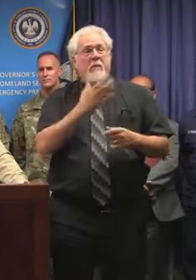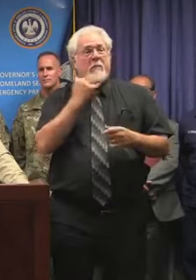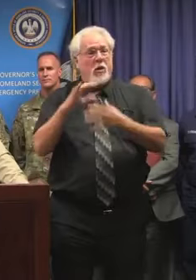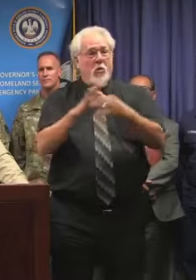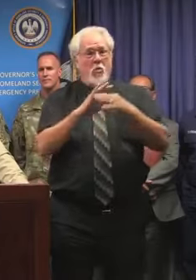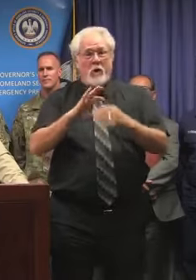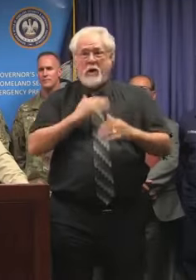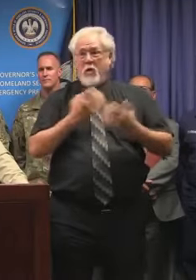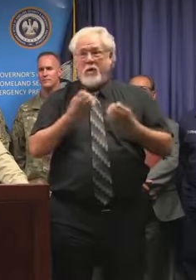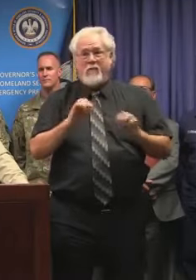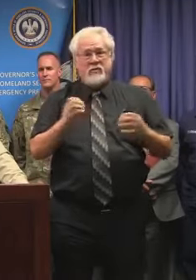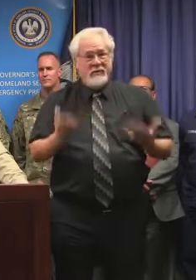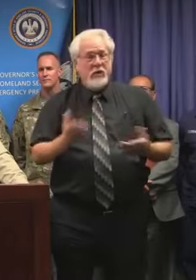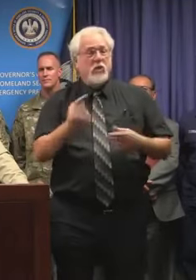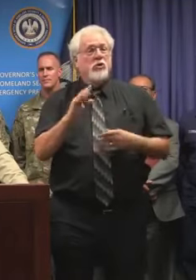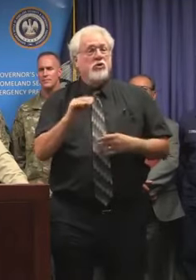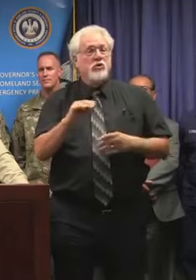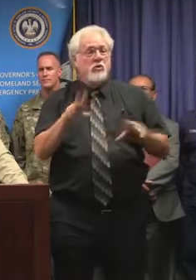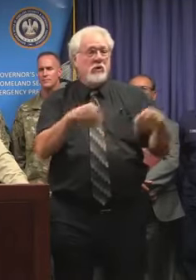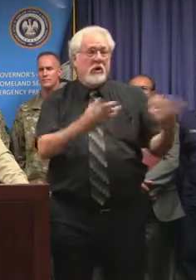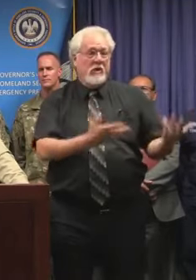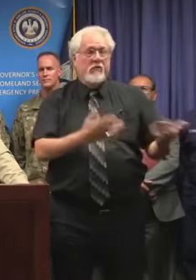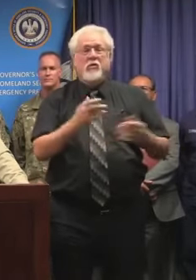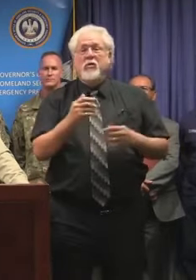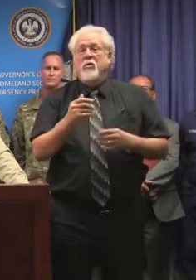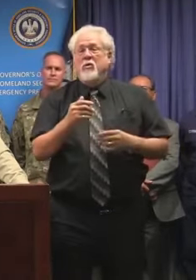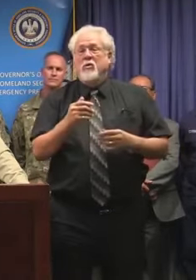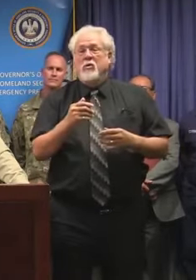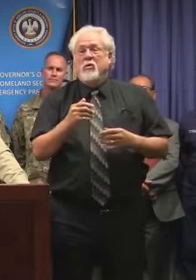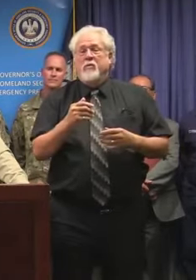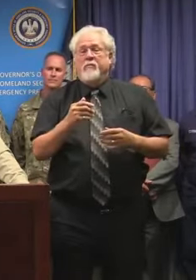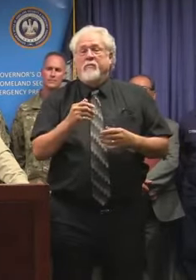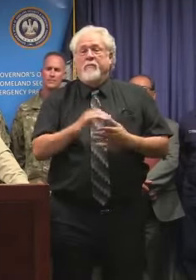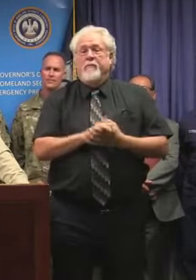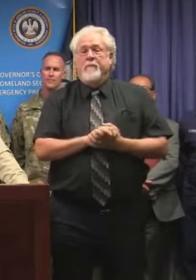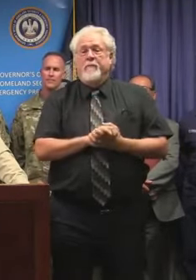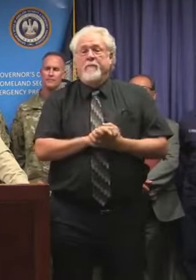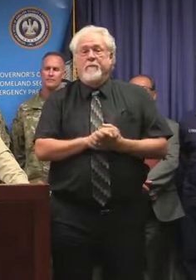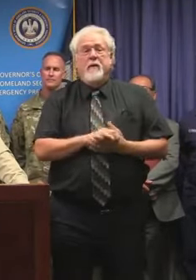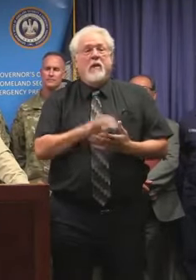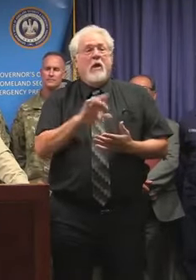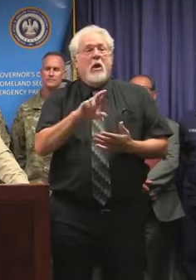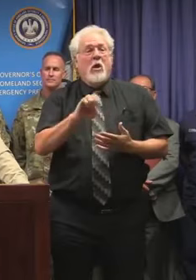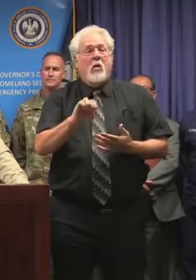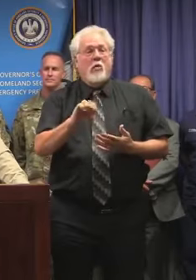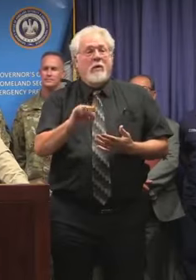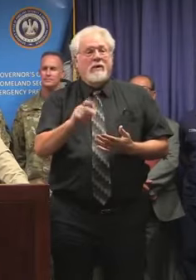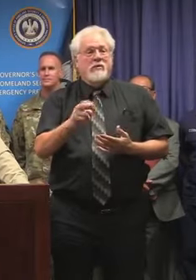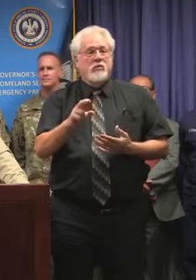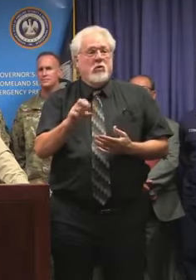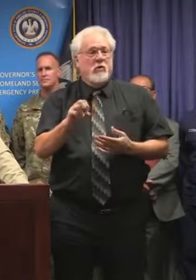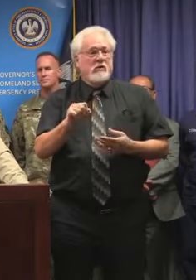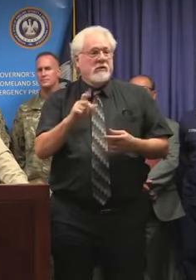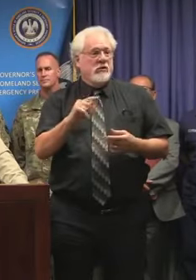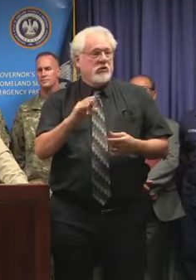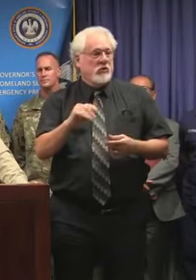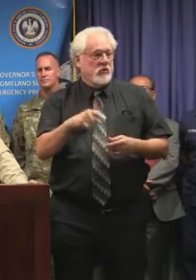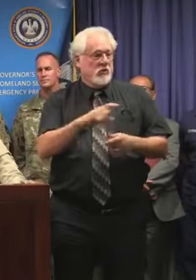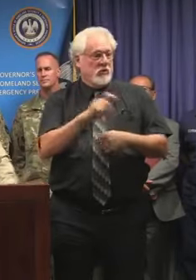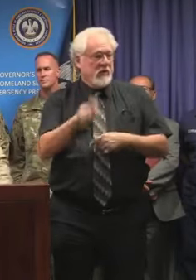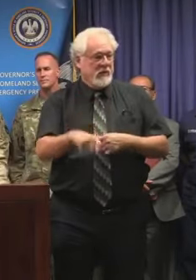coordinate our efforts here to deliver those resources to the state of Texas. And